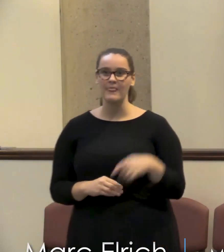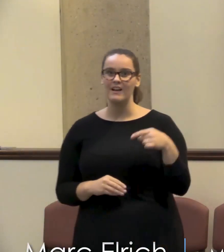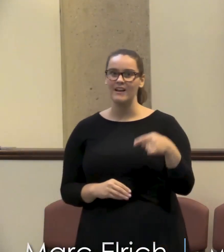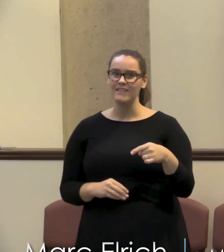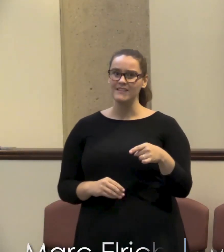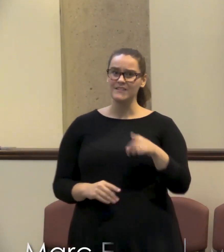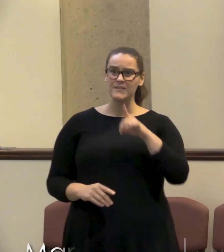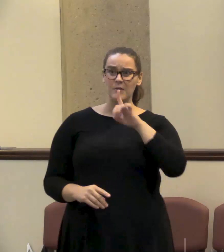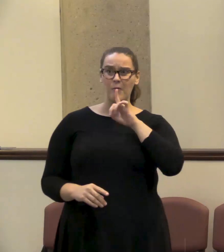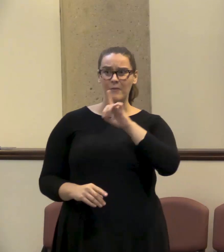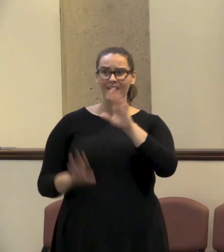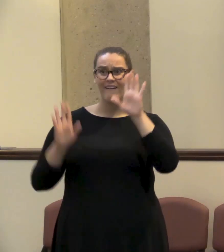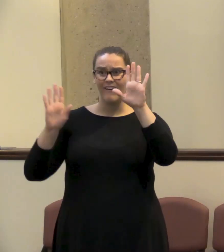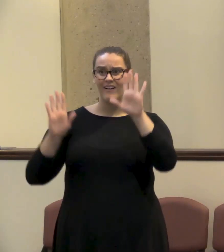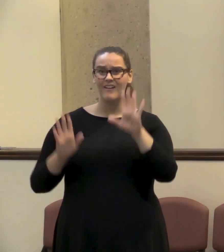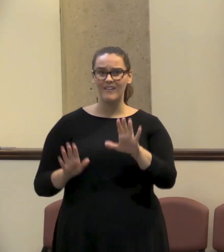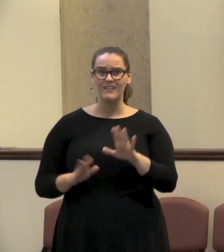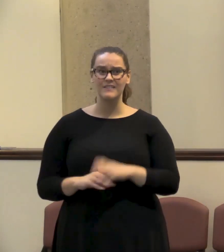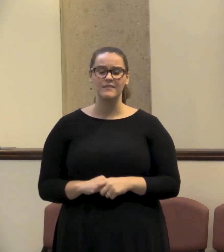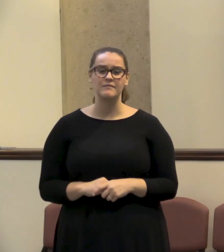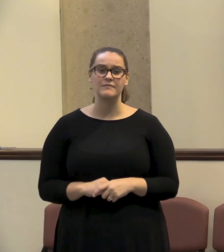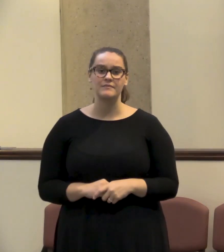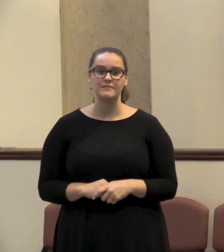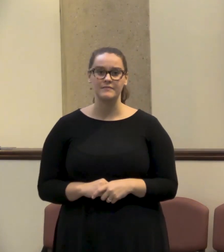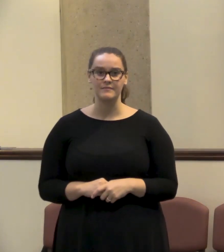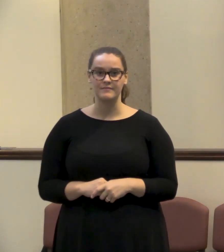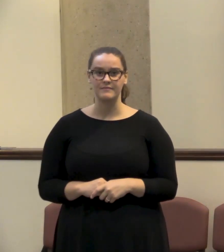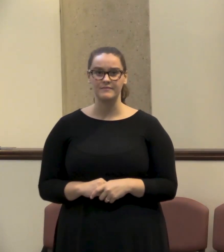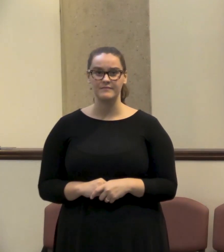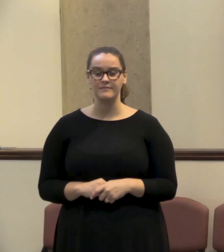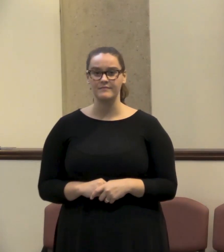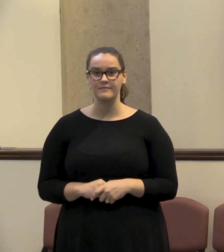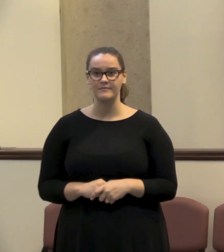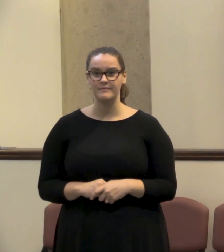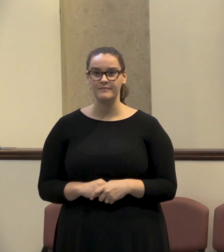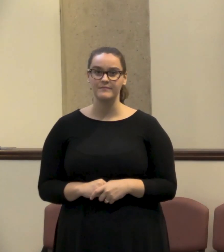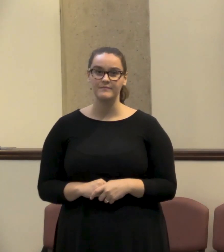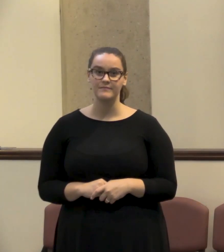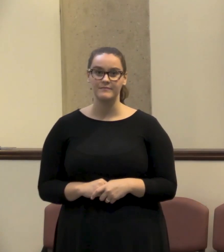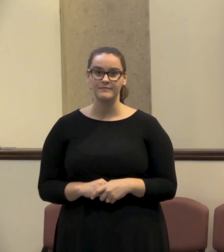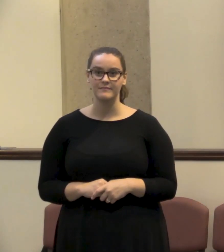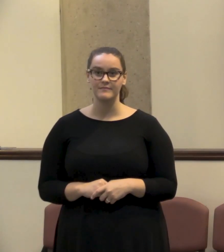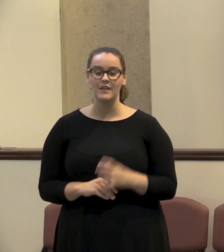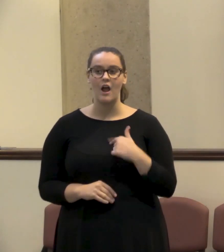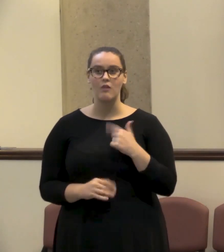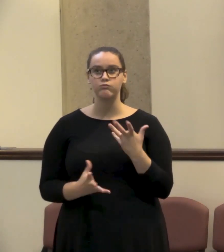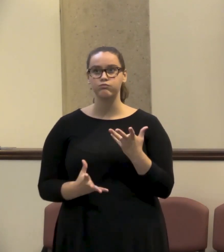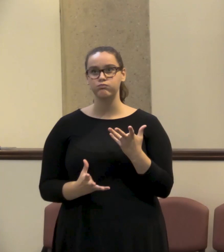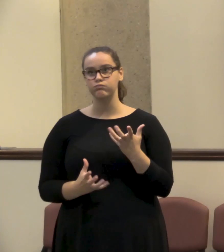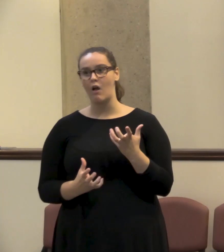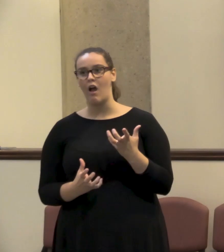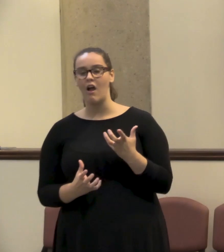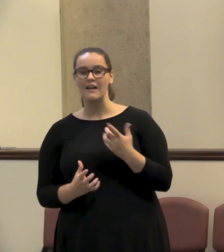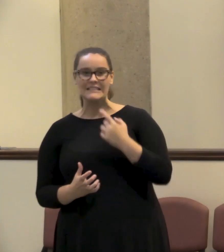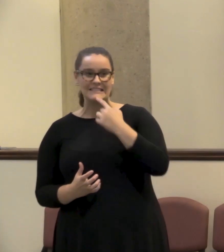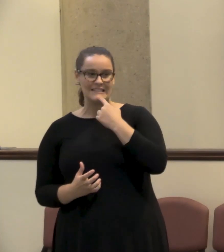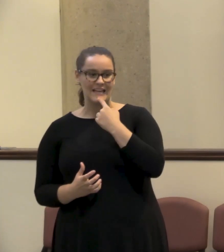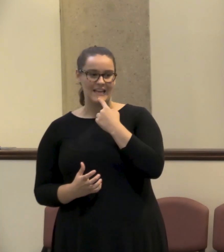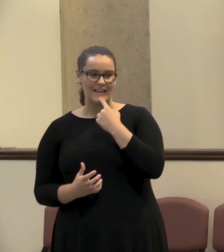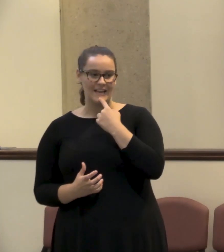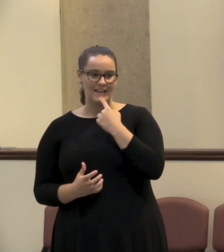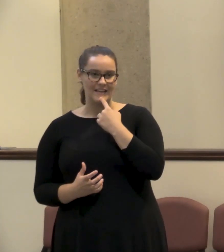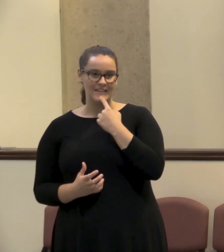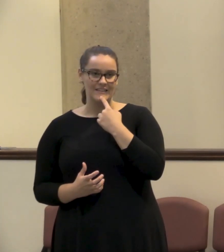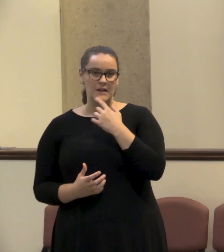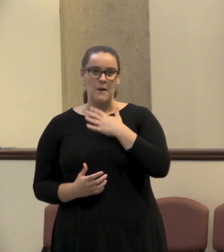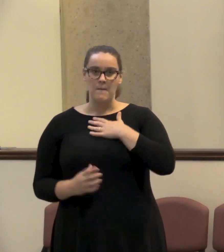real accomplishment. I want to say that, you know, I look at this as